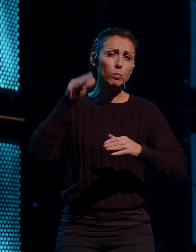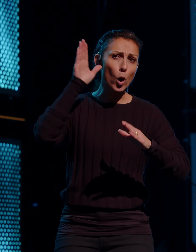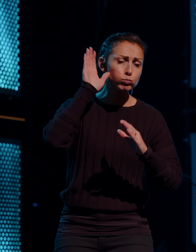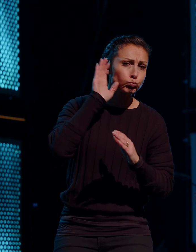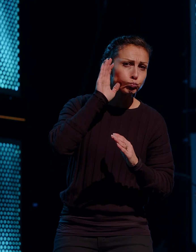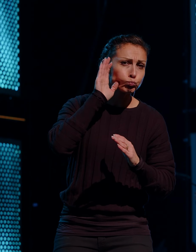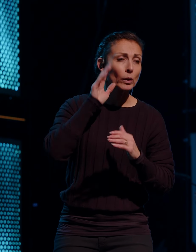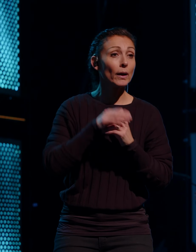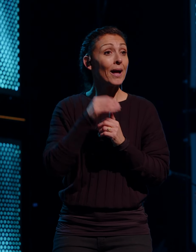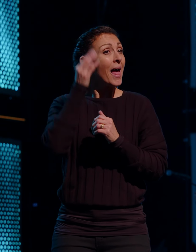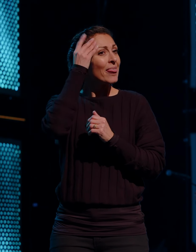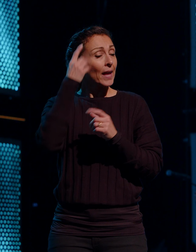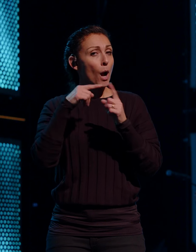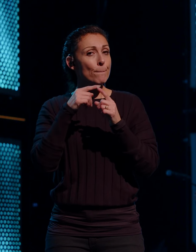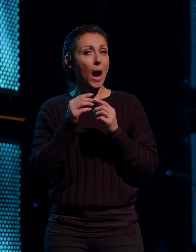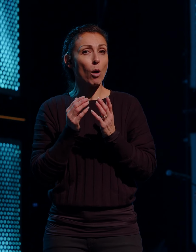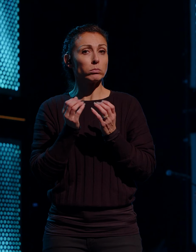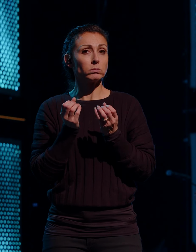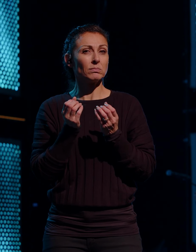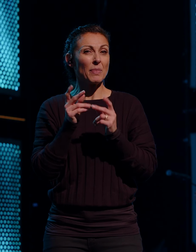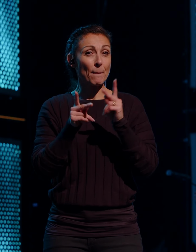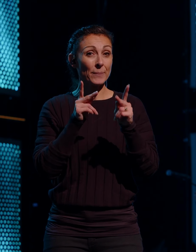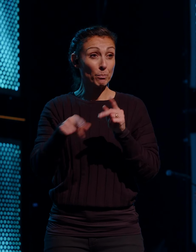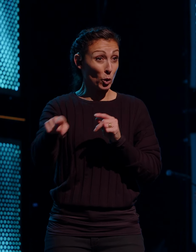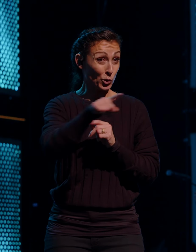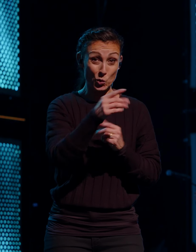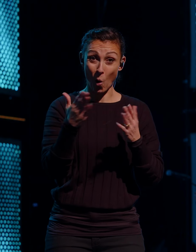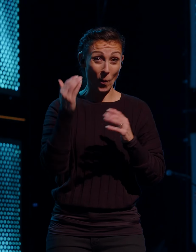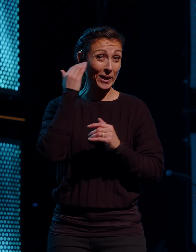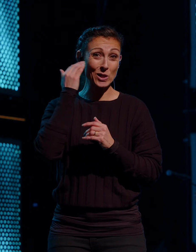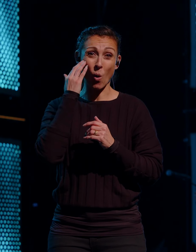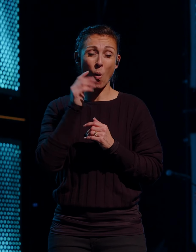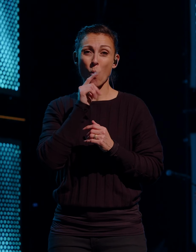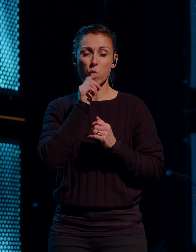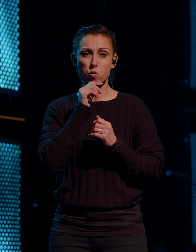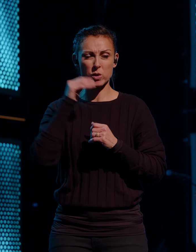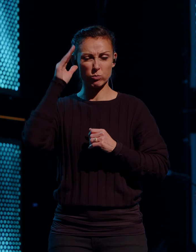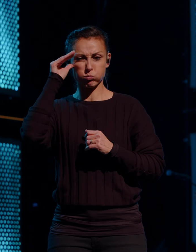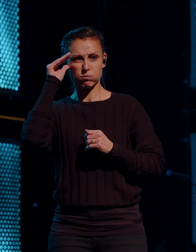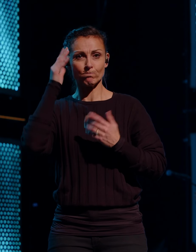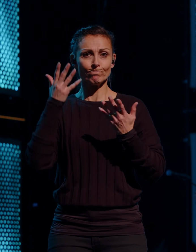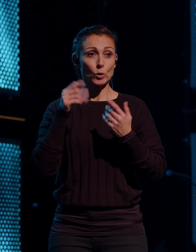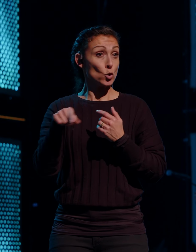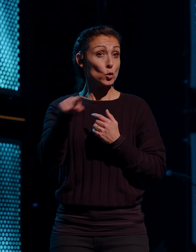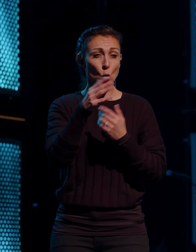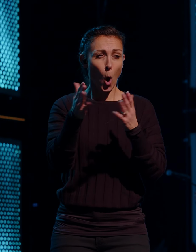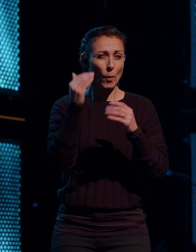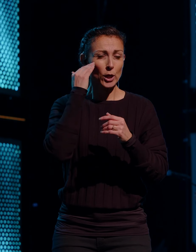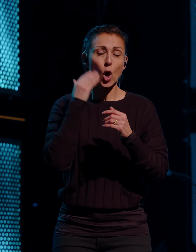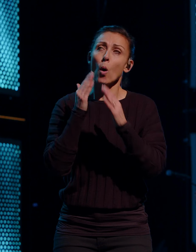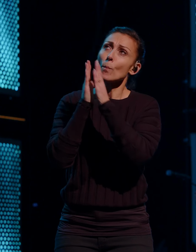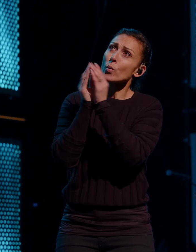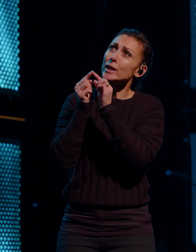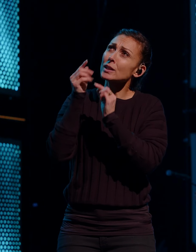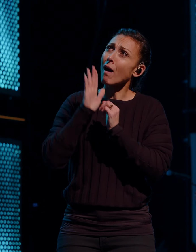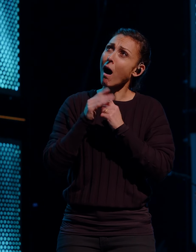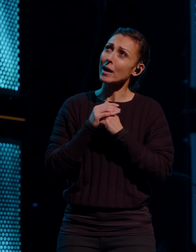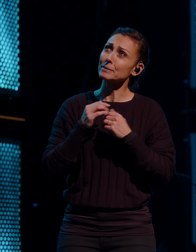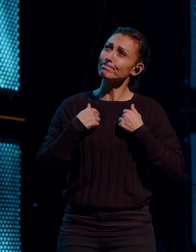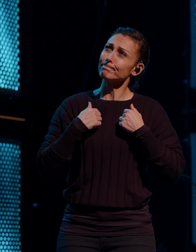in your own life. And think through these things as we're studying these passages. When you walk worthy, there will be worthy outcomes in your